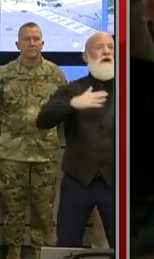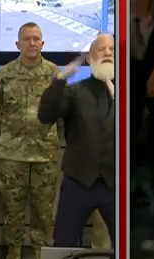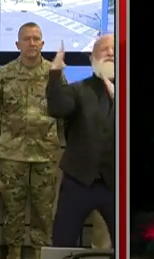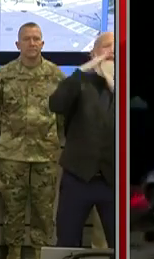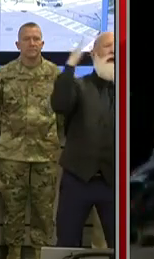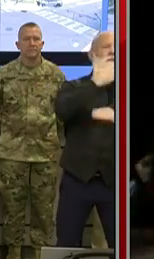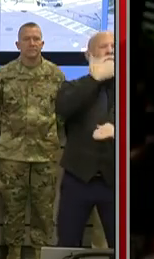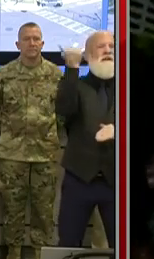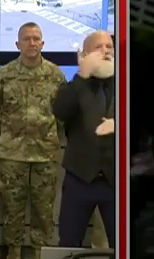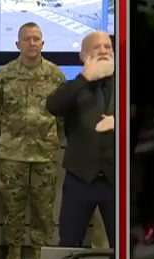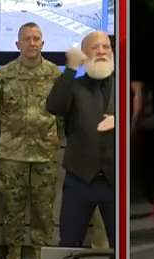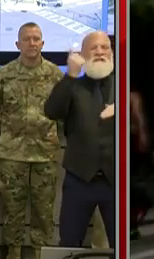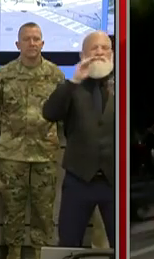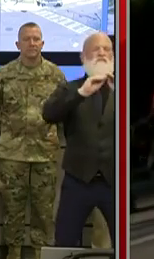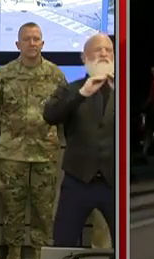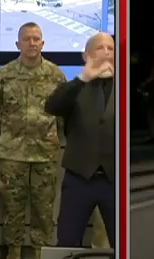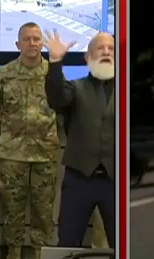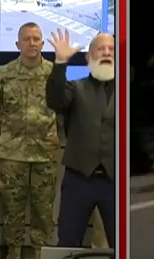are still to come.